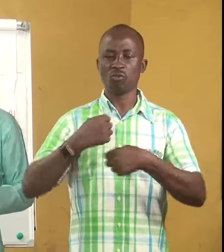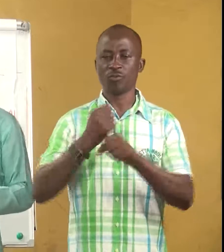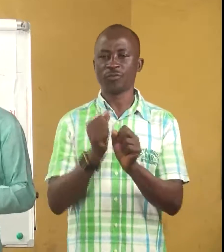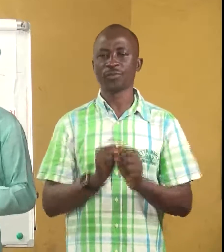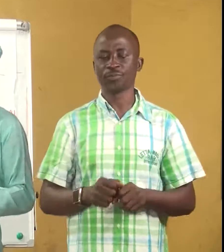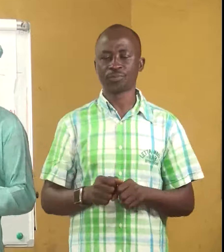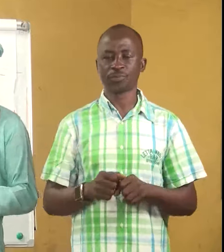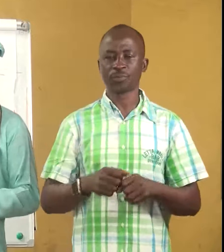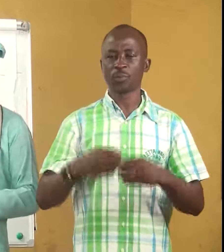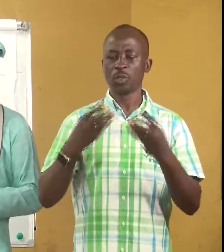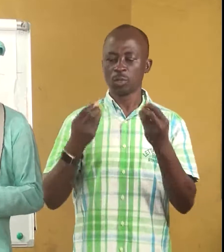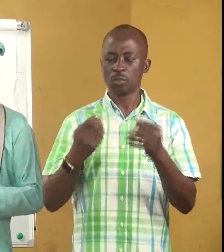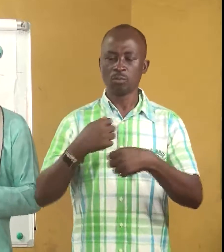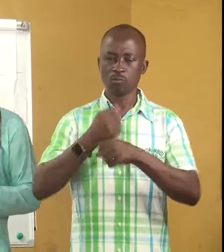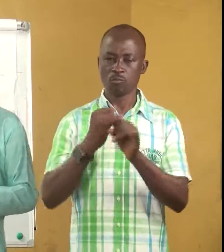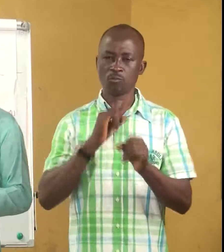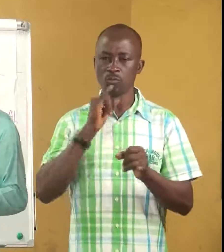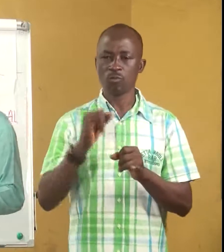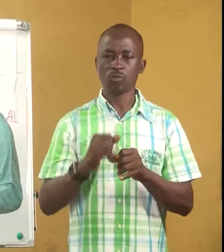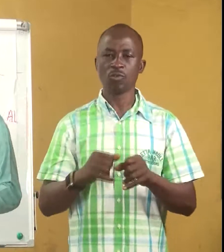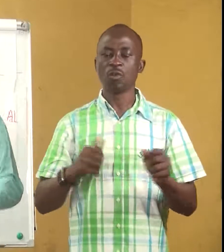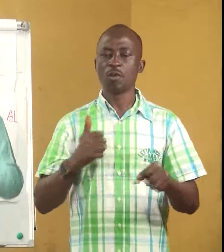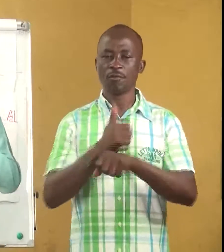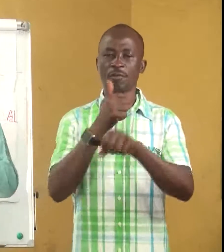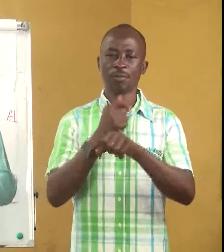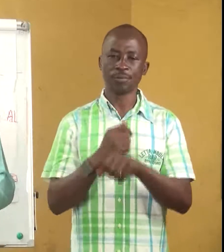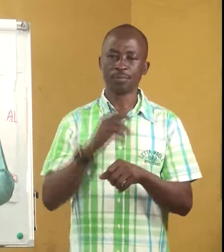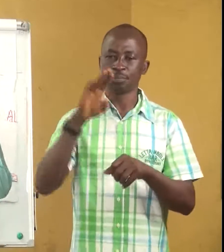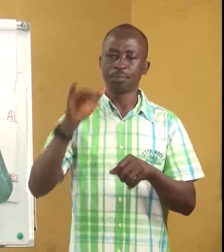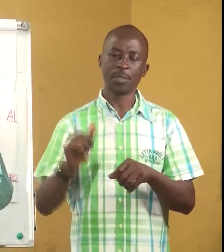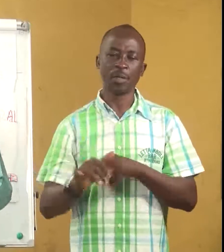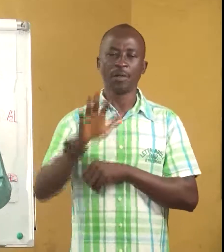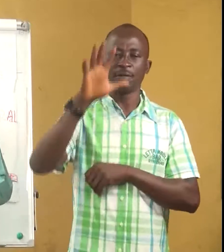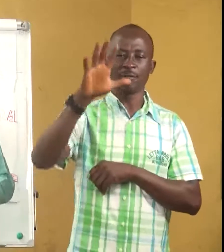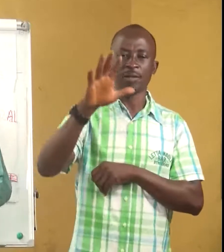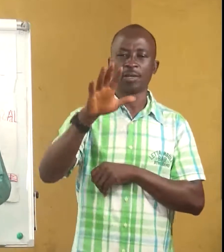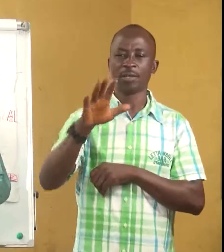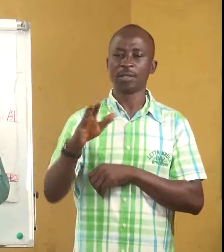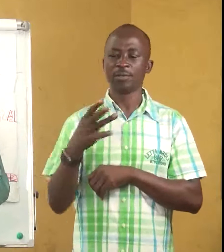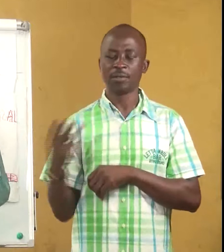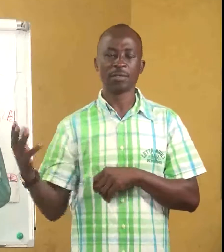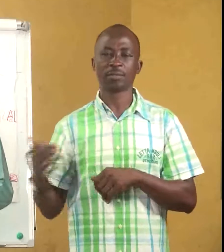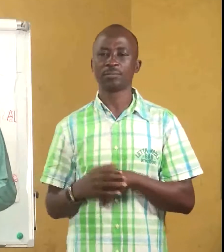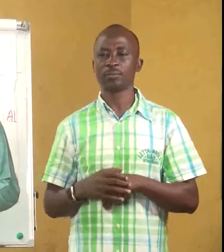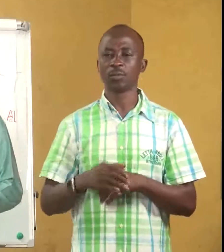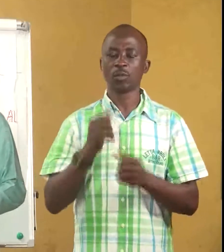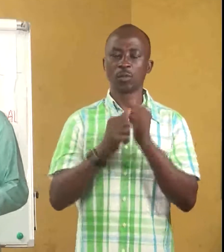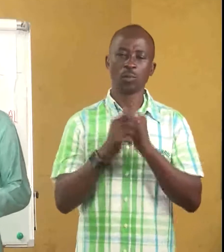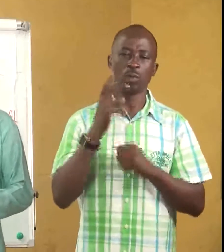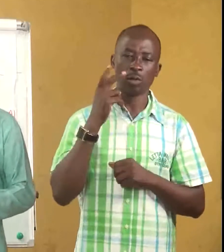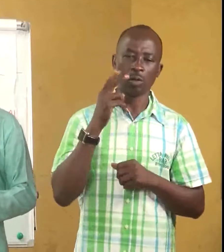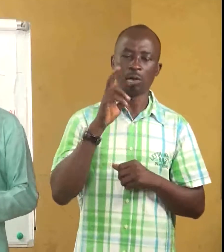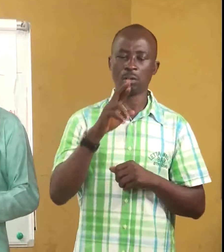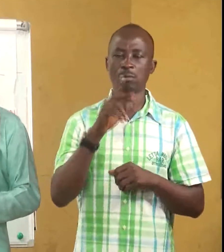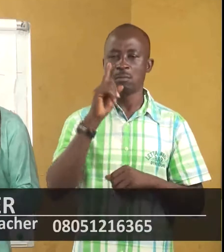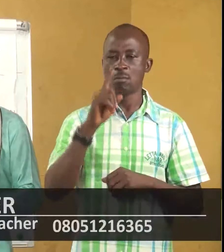Soil formation is greatly influenced by 5 major factors, which are